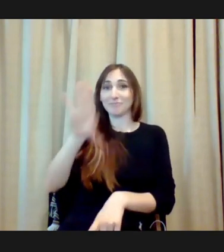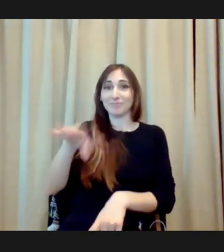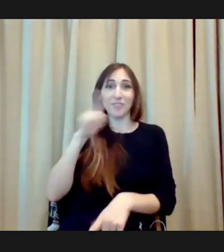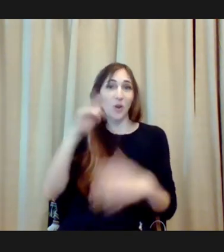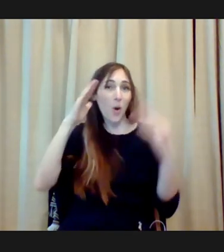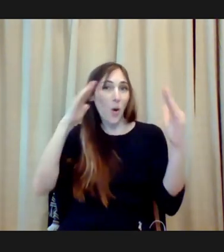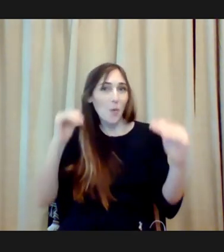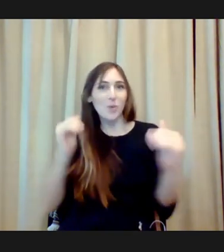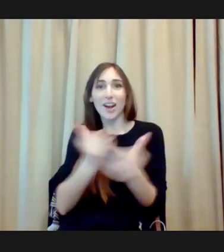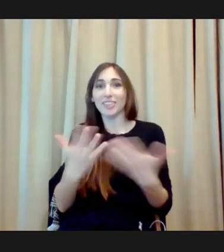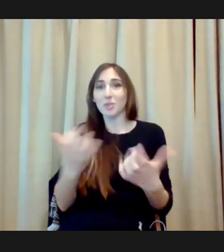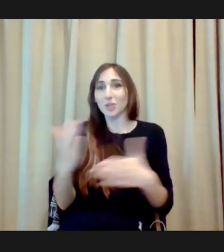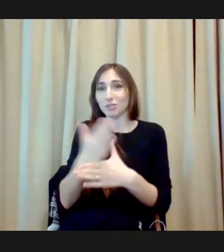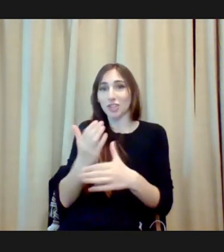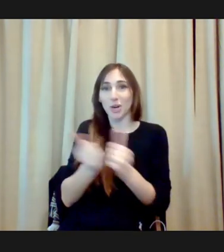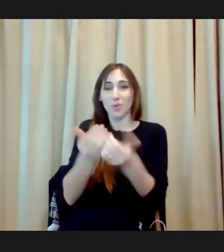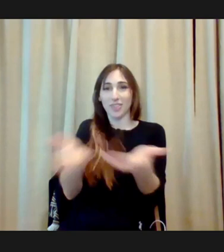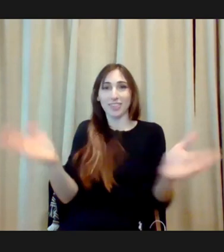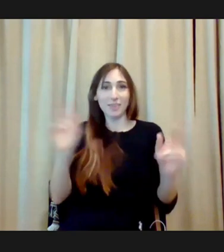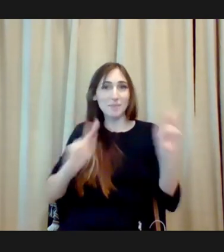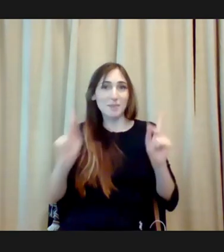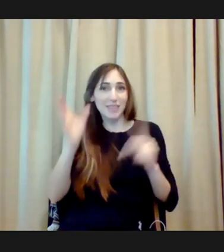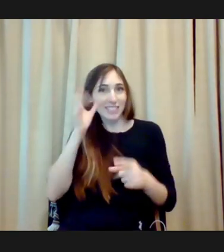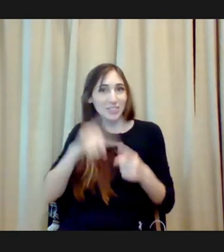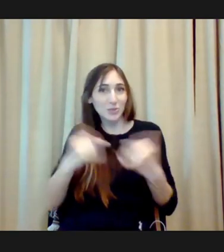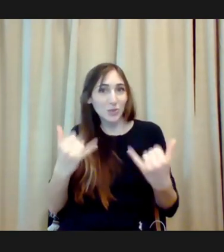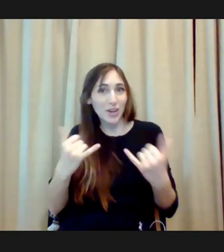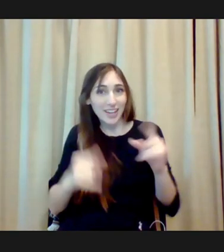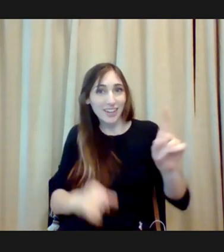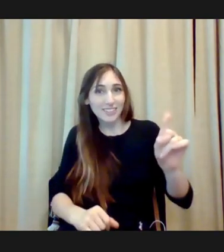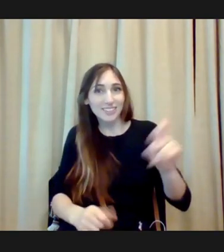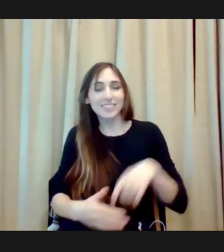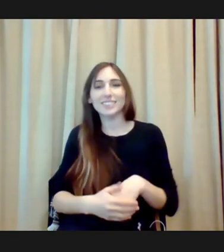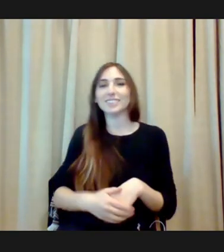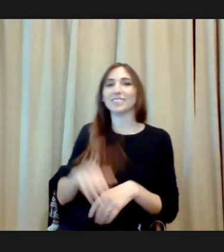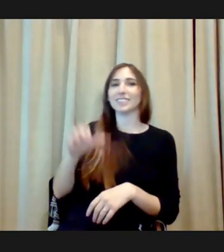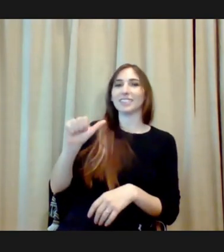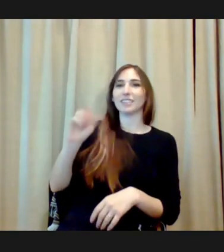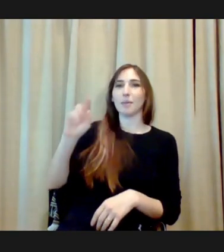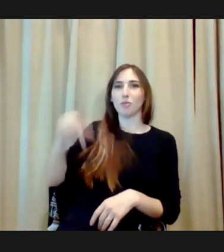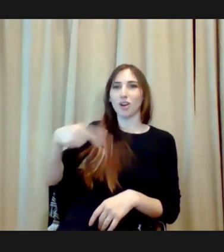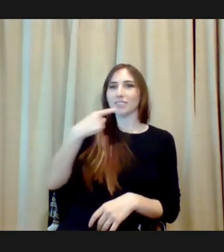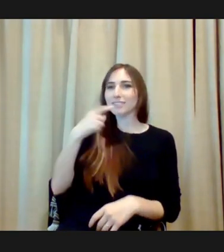share with the village that's listening to you right now. Yeah, you know,